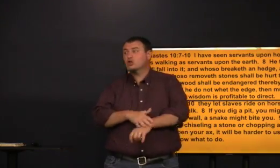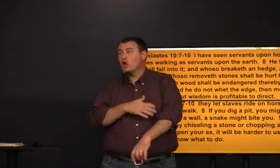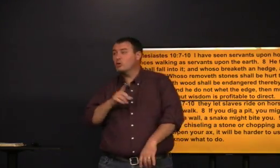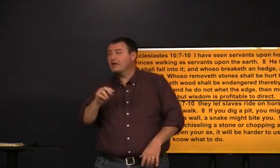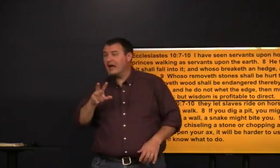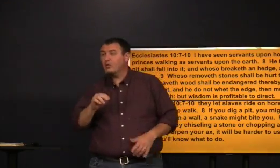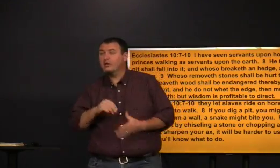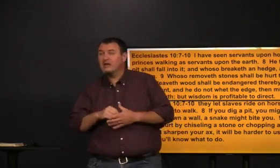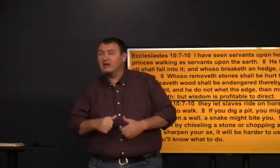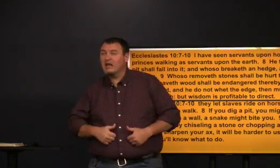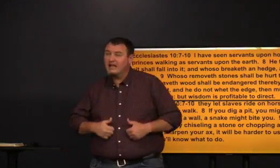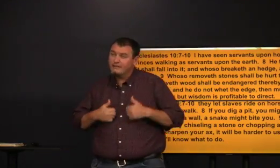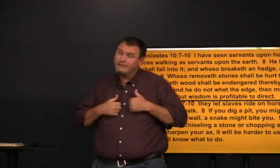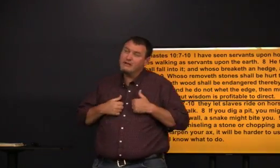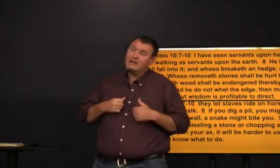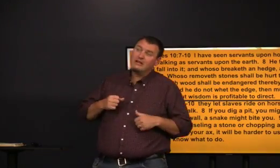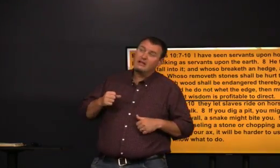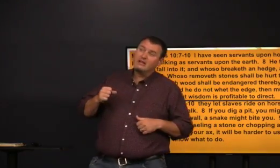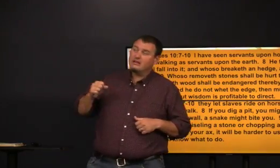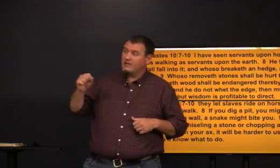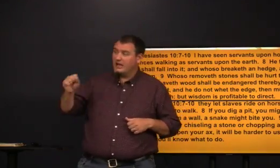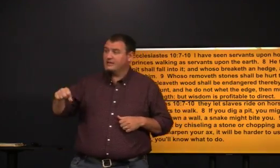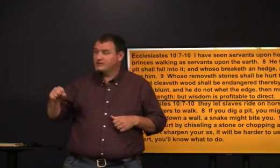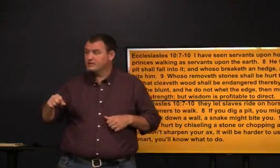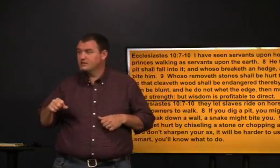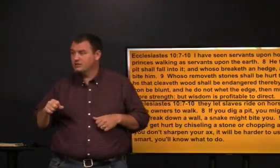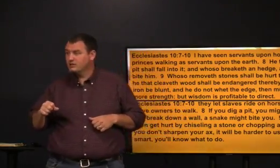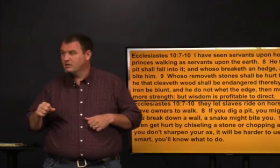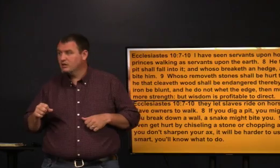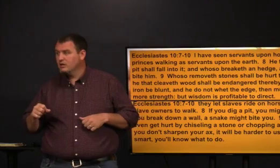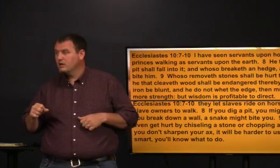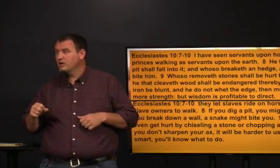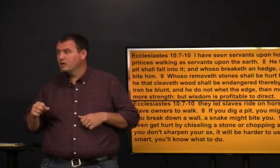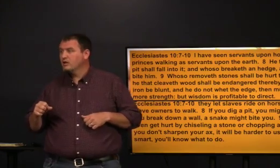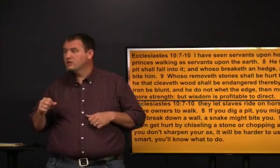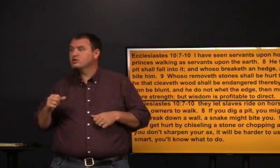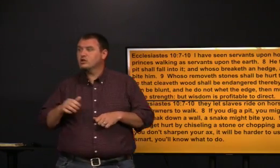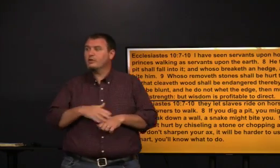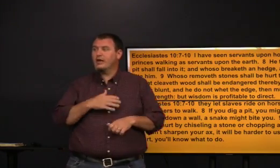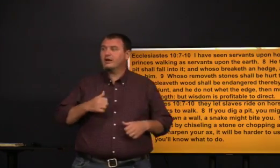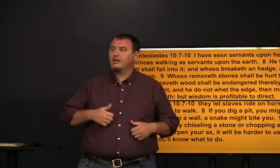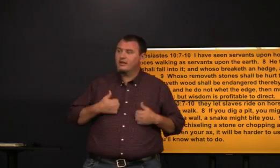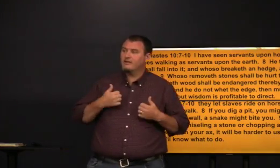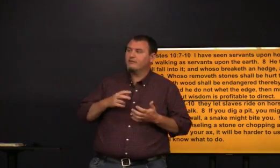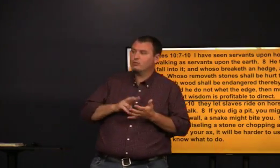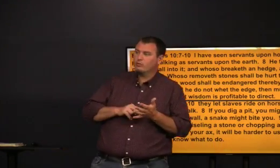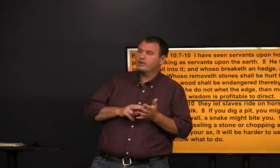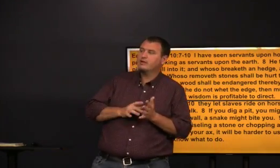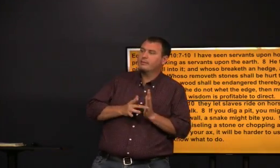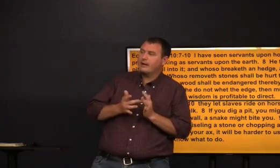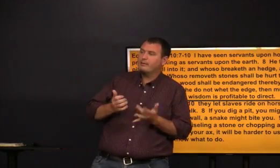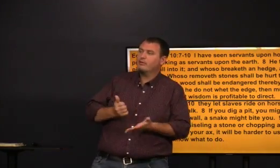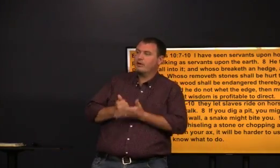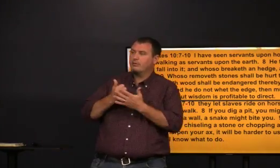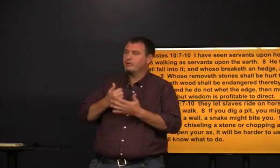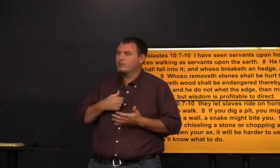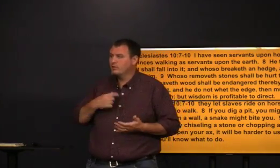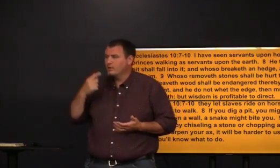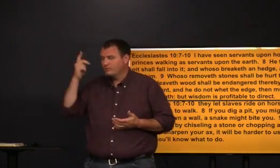Slow down in life? Yes. Slow down and live, read the Bible,